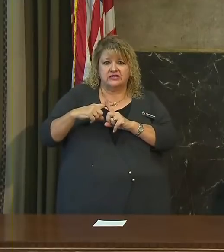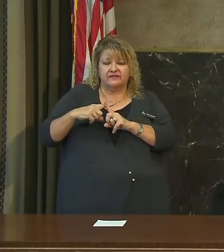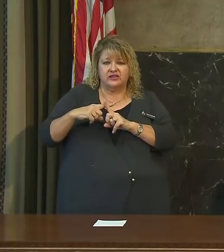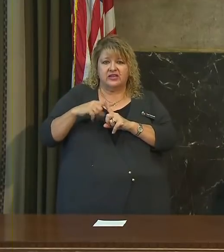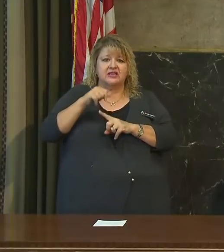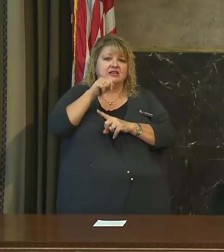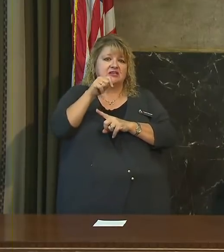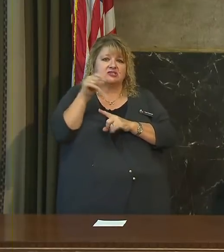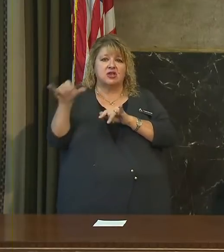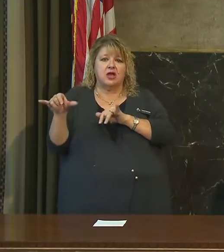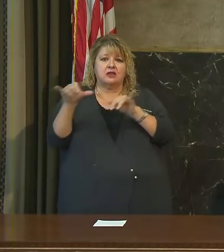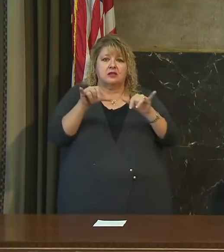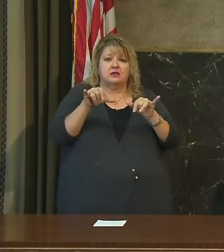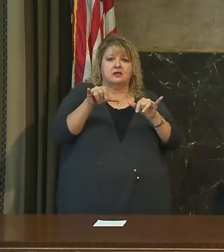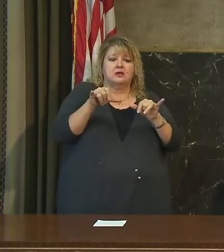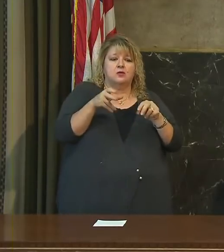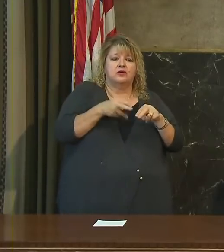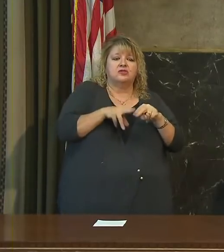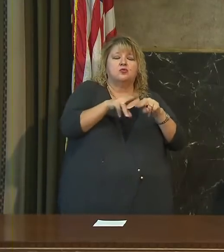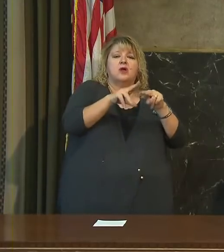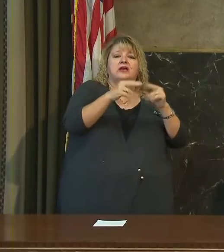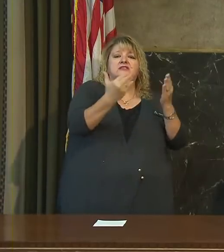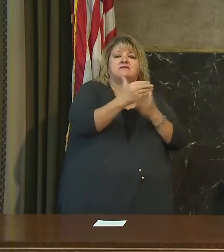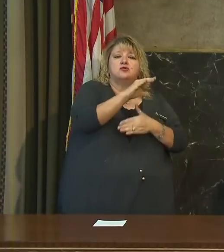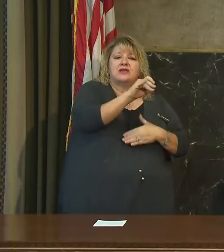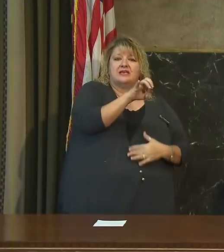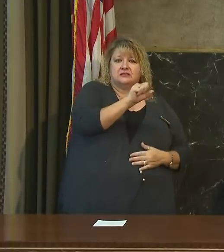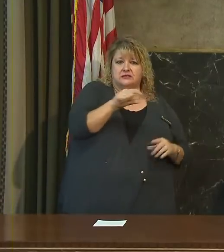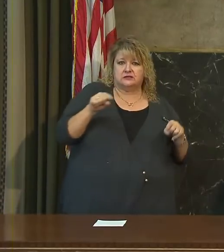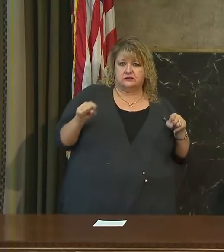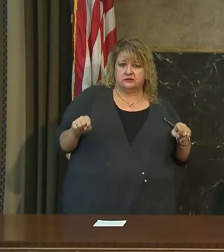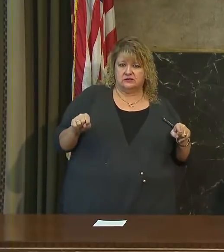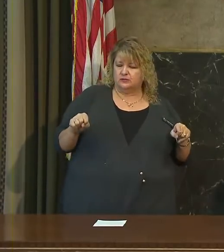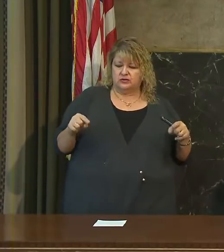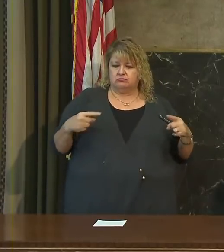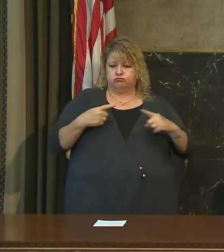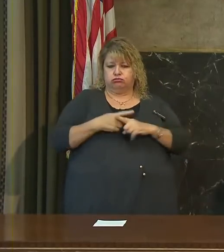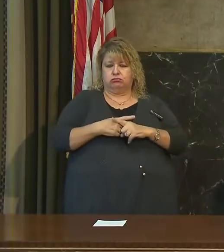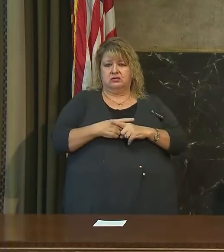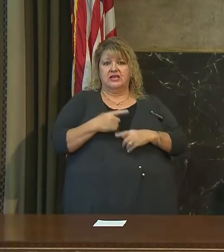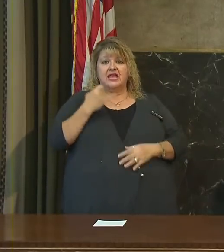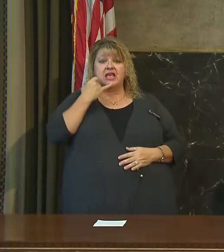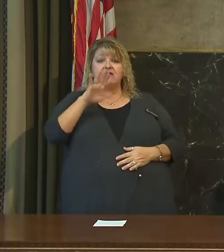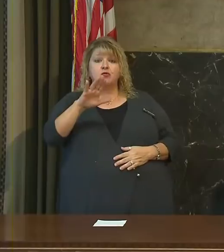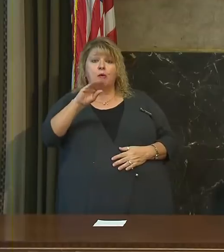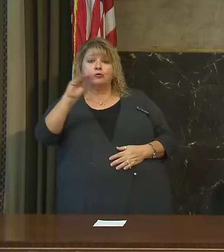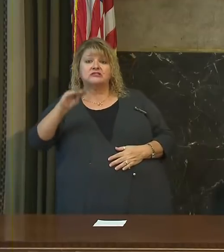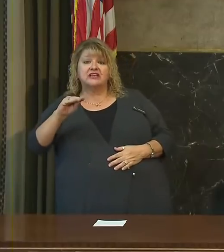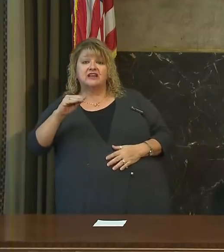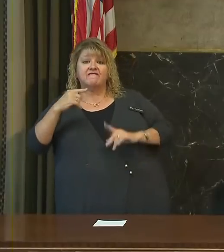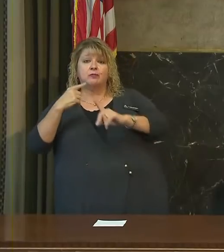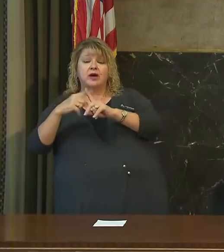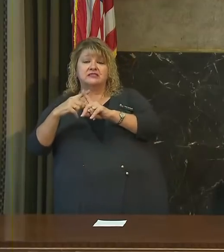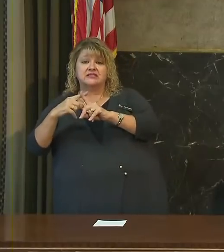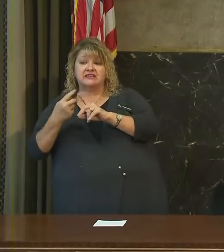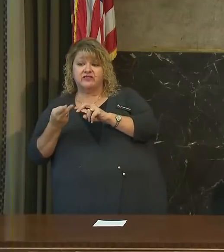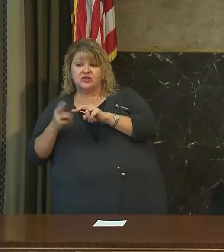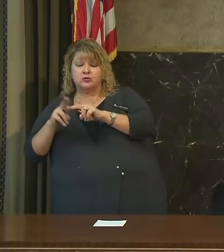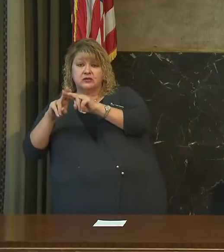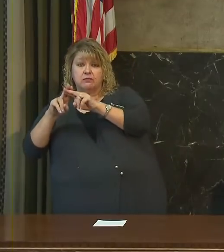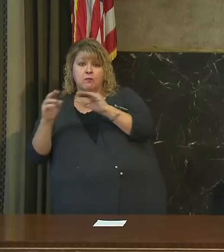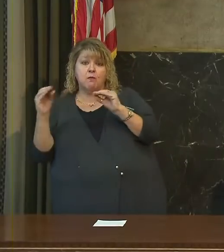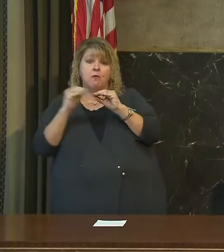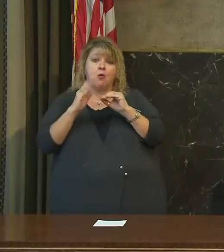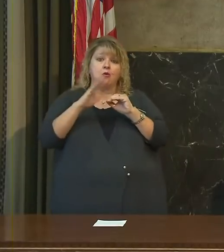a rise in incidence or new cases. And if your percent positivity goes up much more than your new cases go